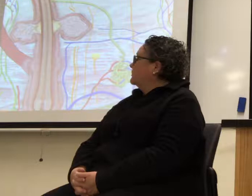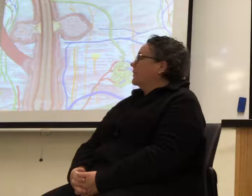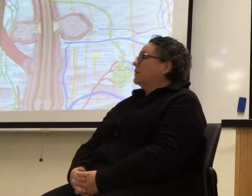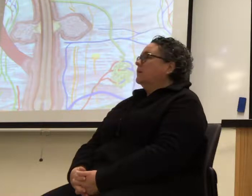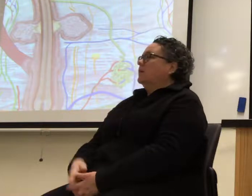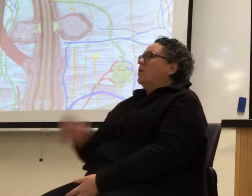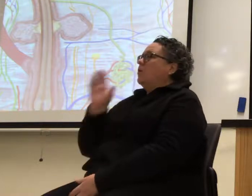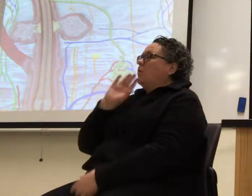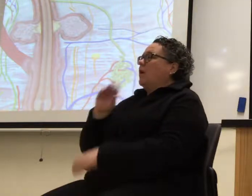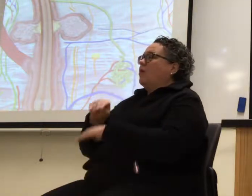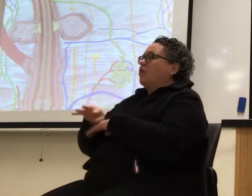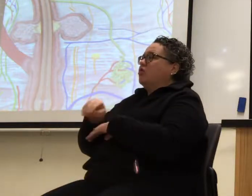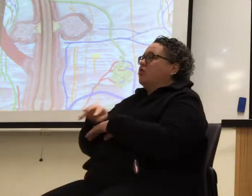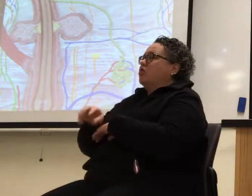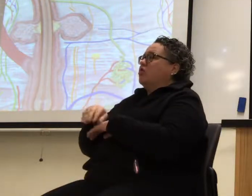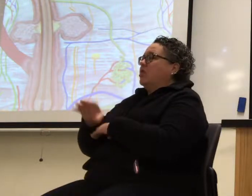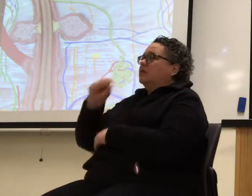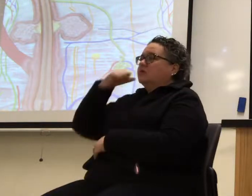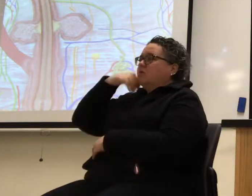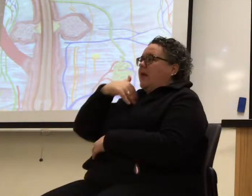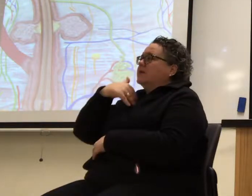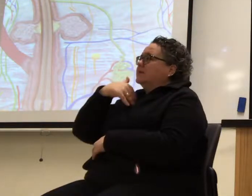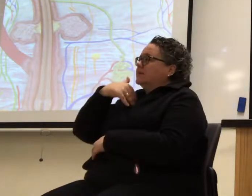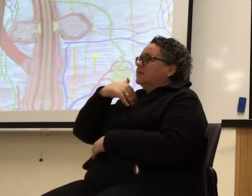Secretes sweat